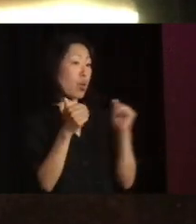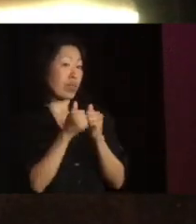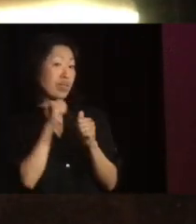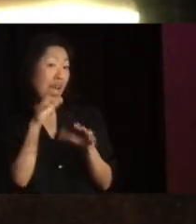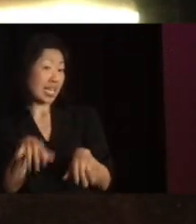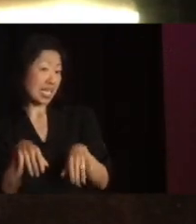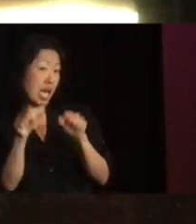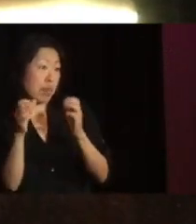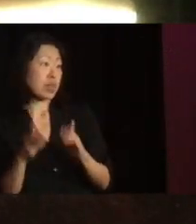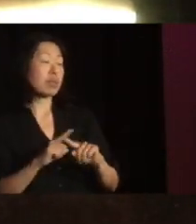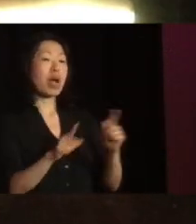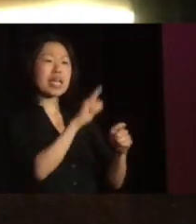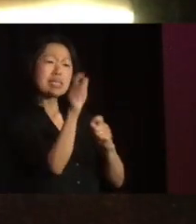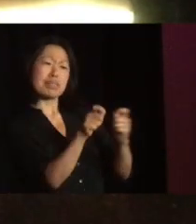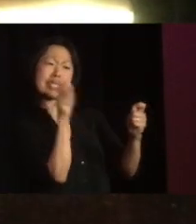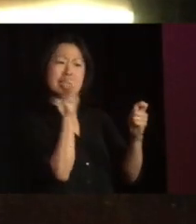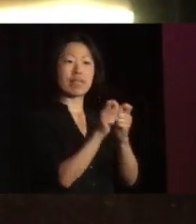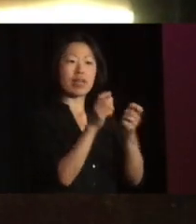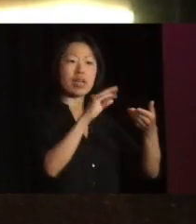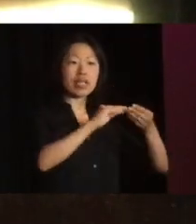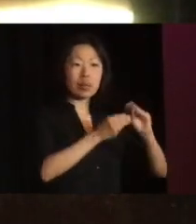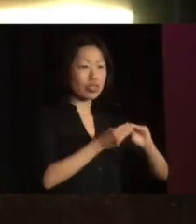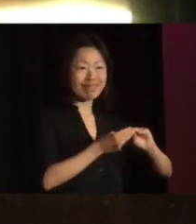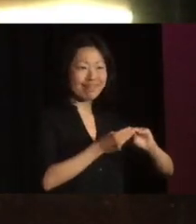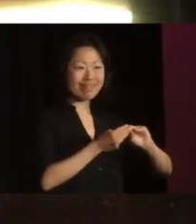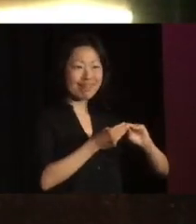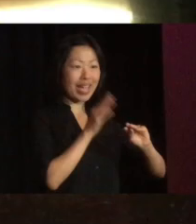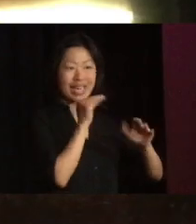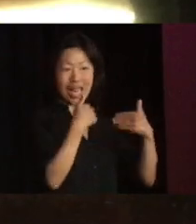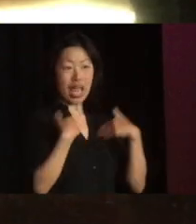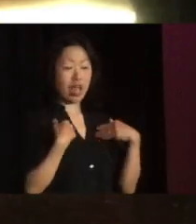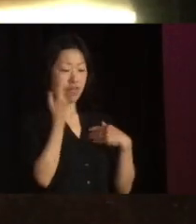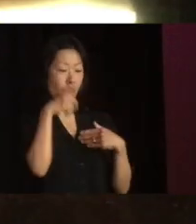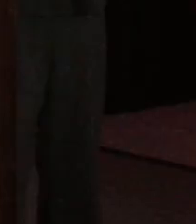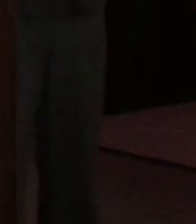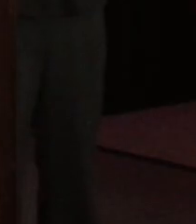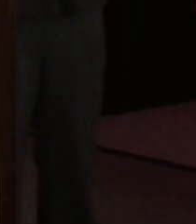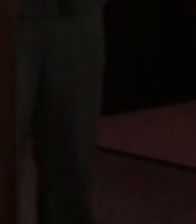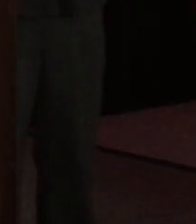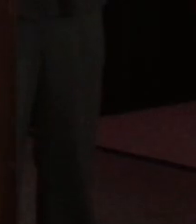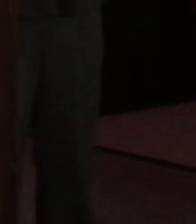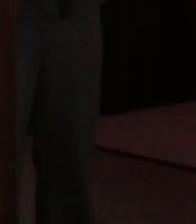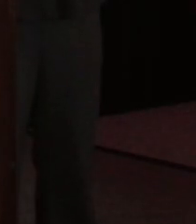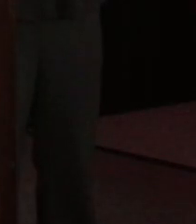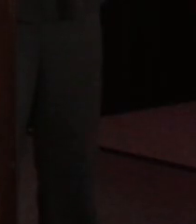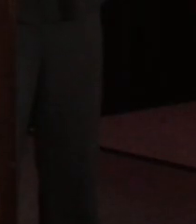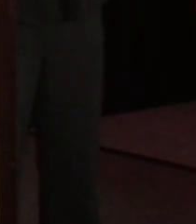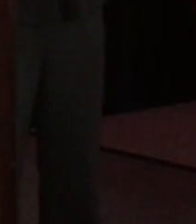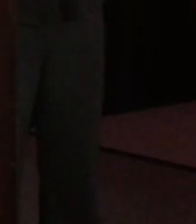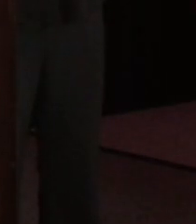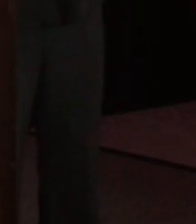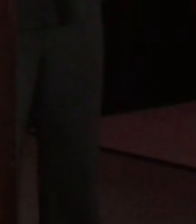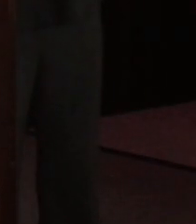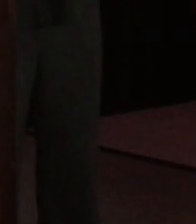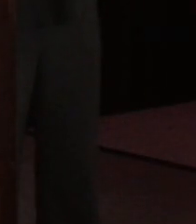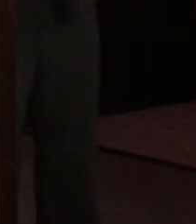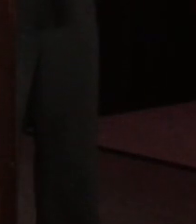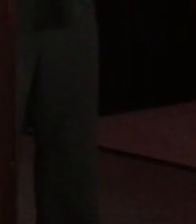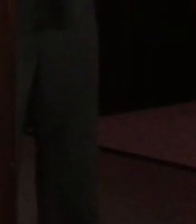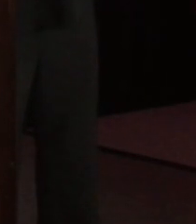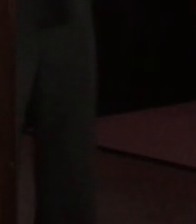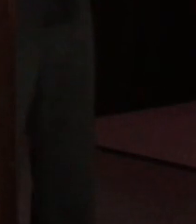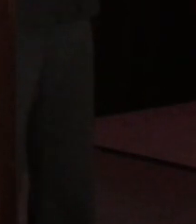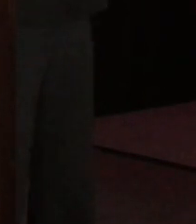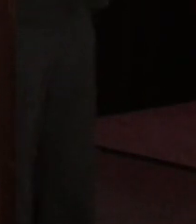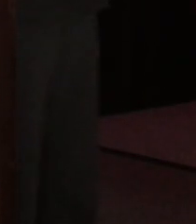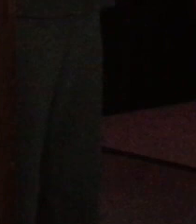didn't have a number actually on the completed suicides. So kind of knowing this and what we see